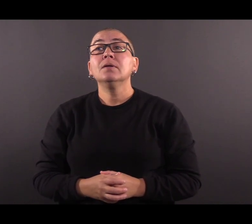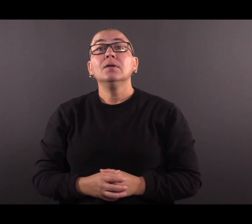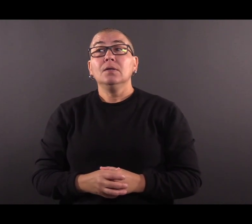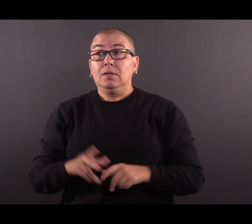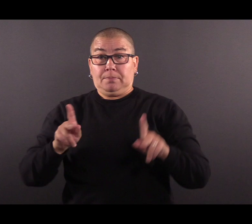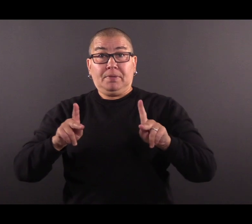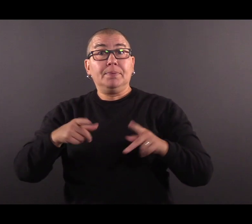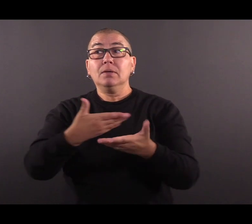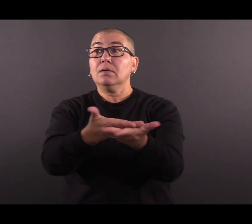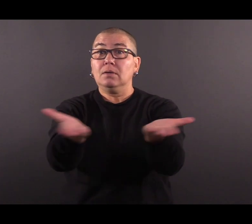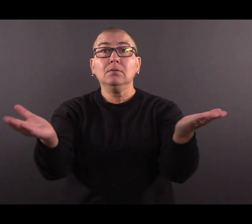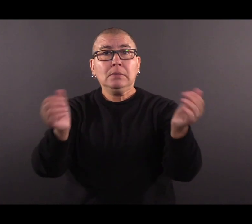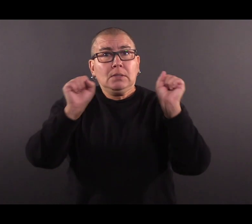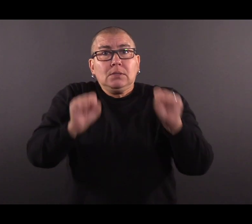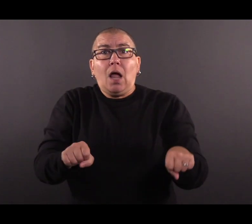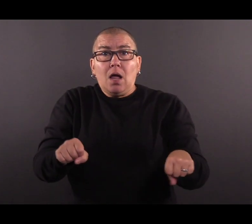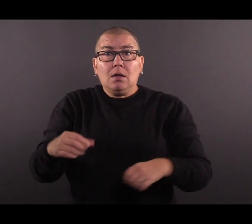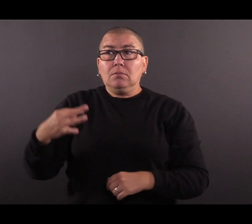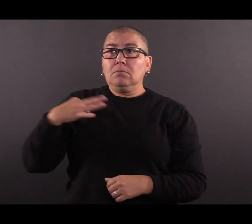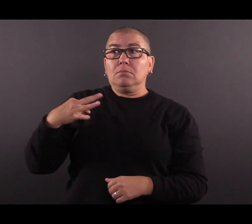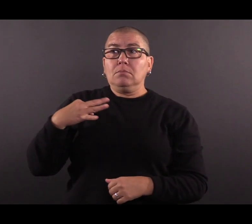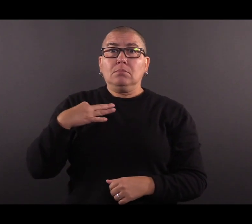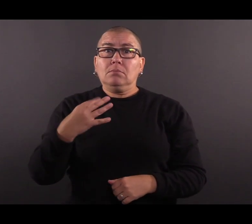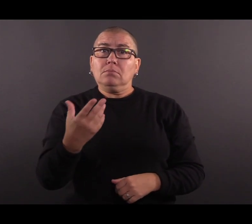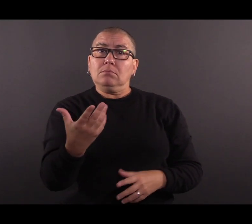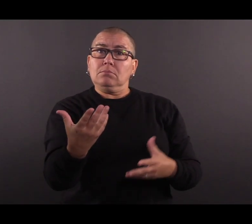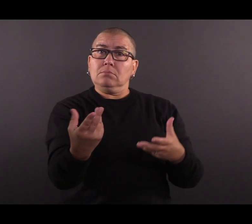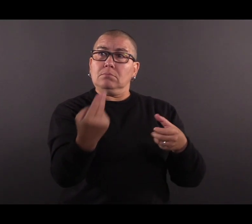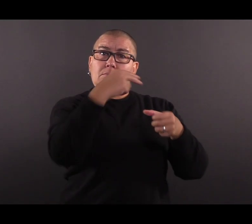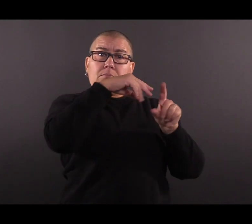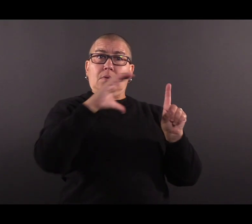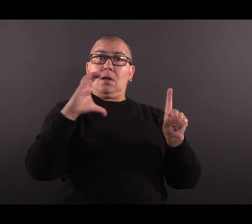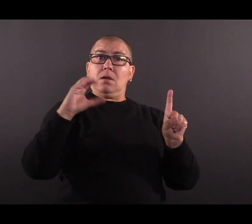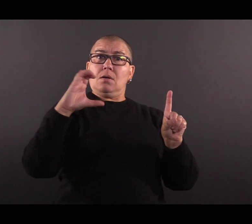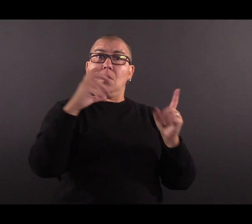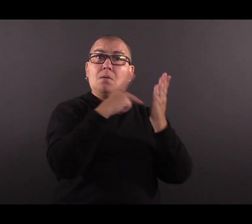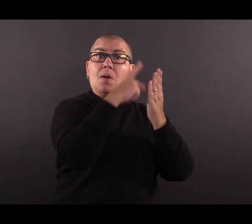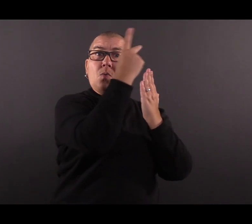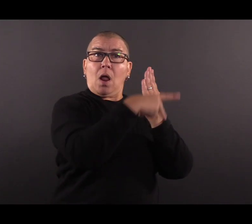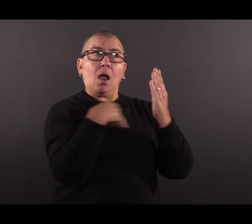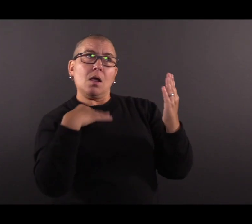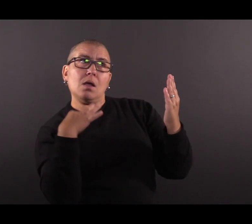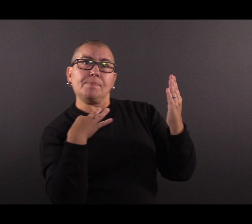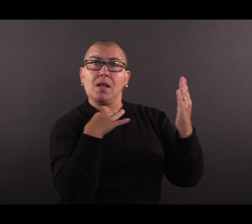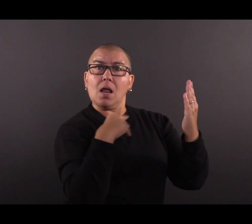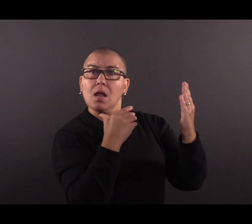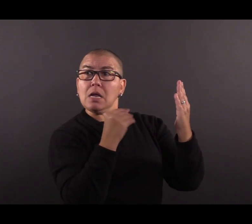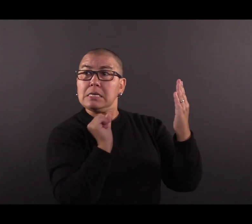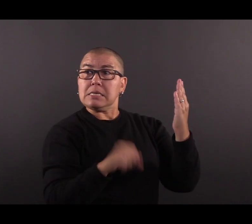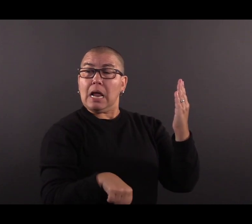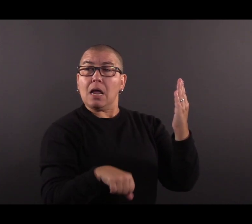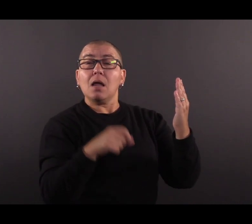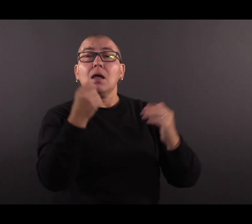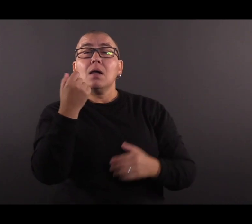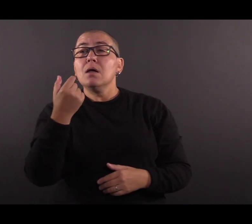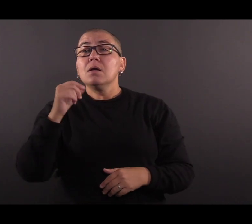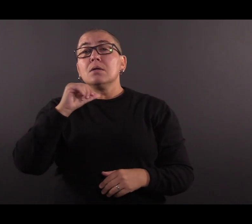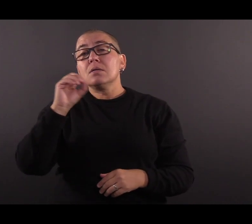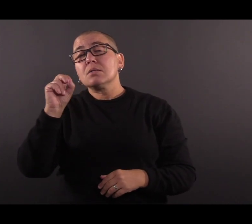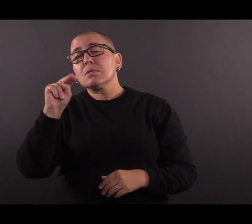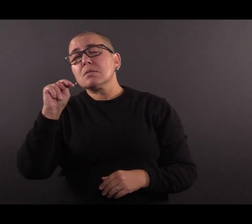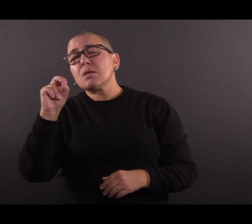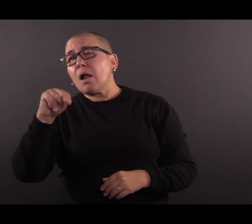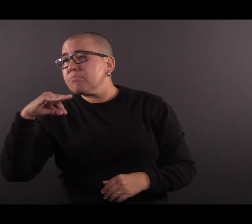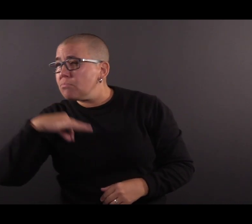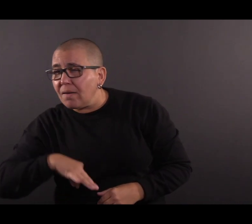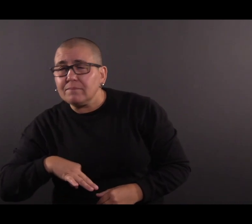Eligible recipients for COC funding, for COC program funding, include nonprofits,